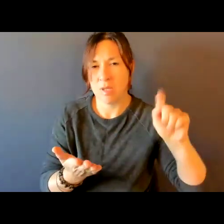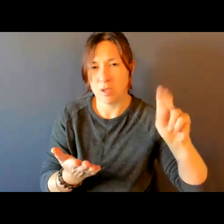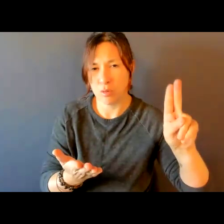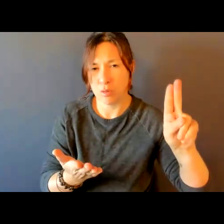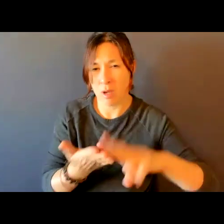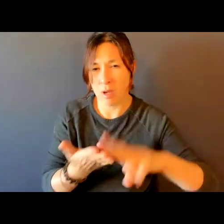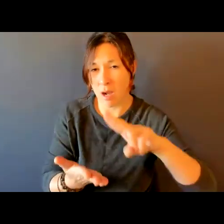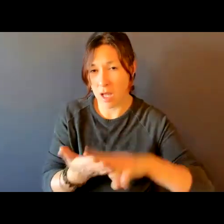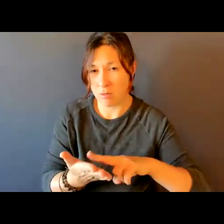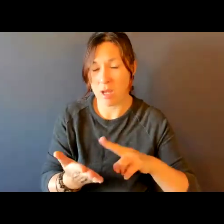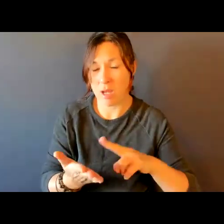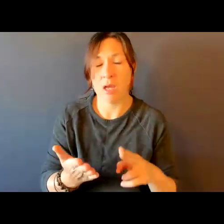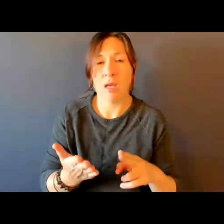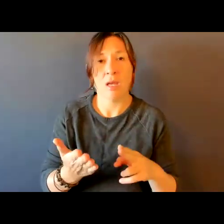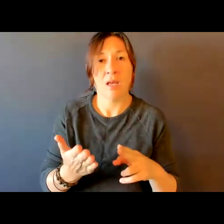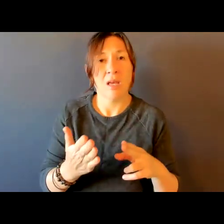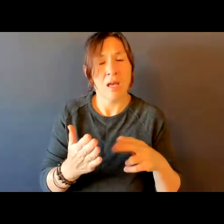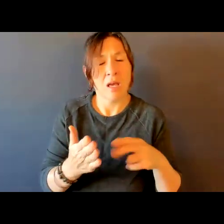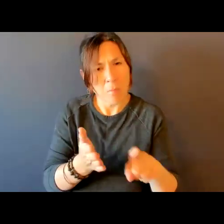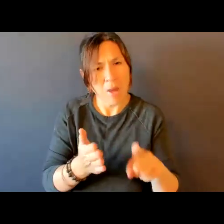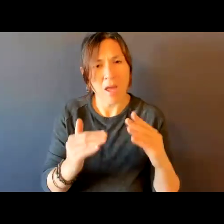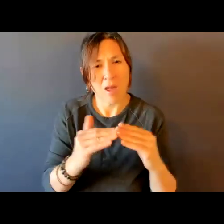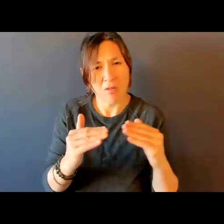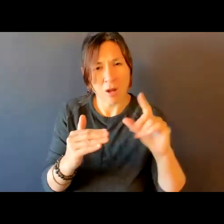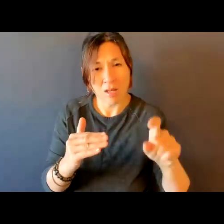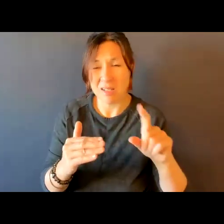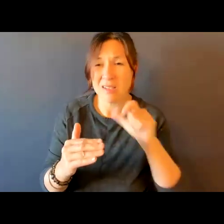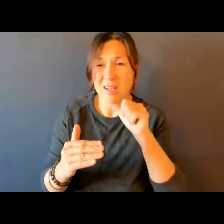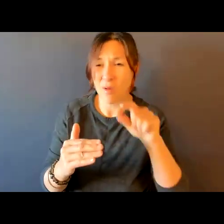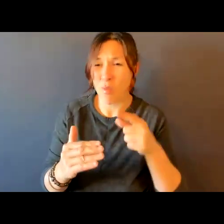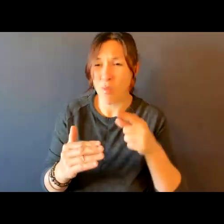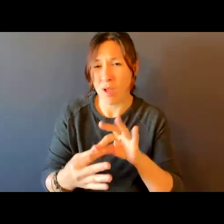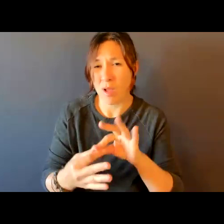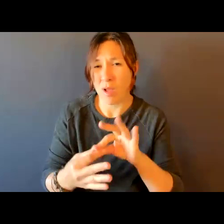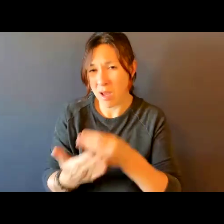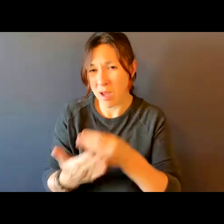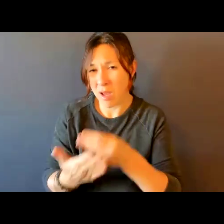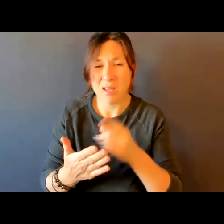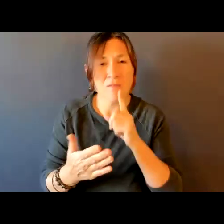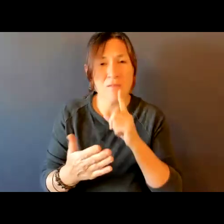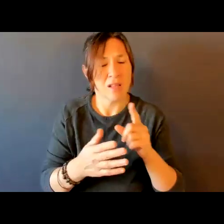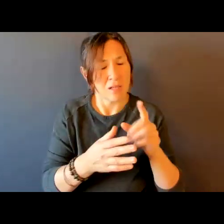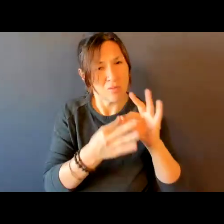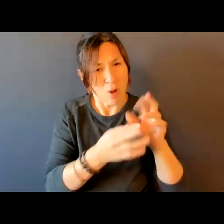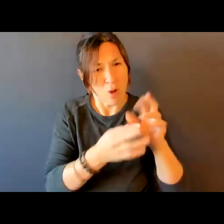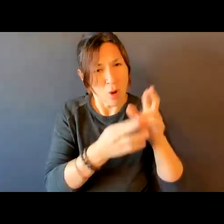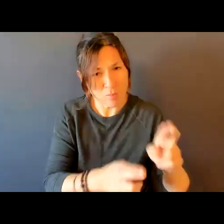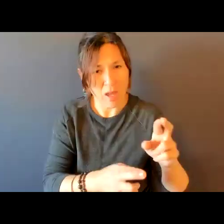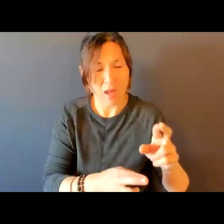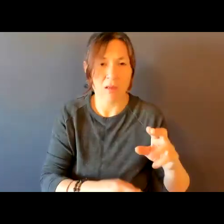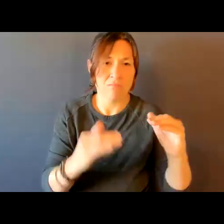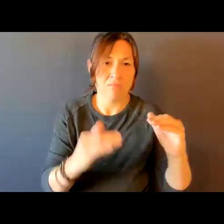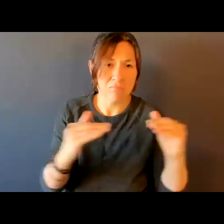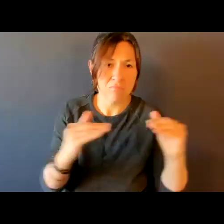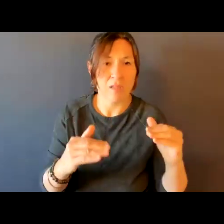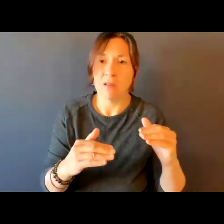fair compensation is not merely a financial issue. It is a matter of equity, respect, and the ability to provide for one's family